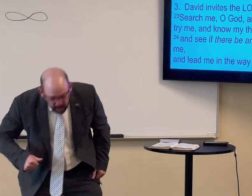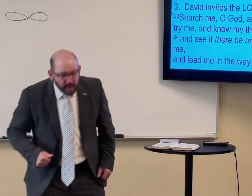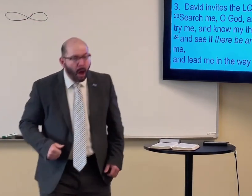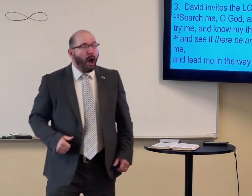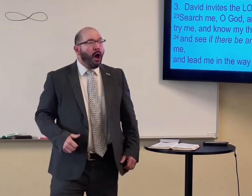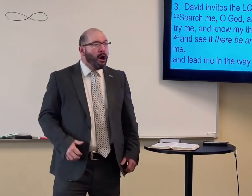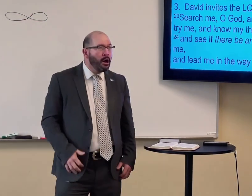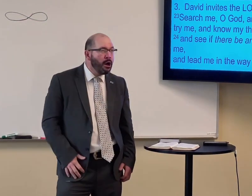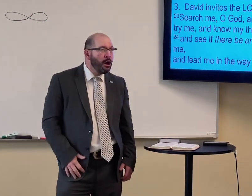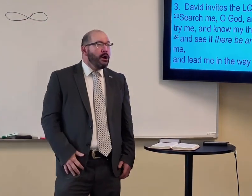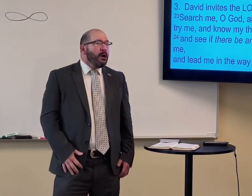and you're still out of breath.